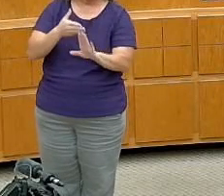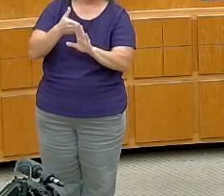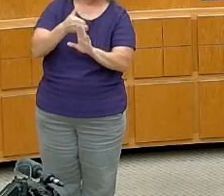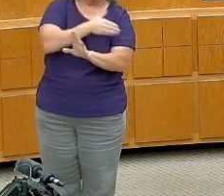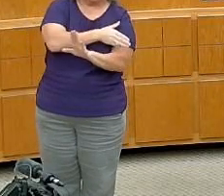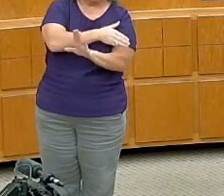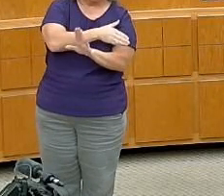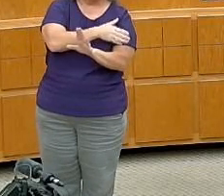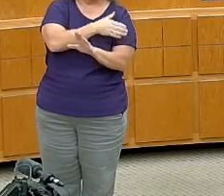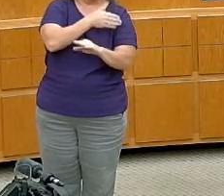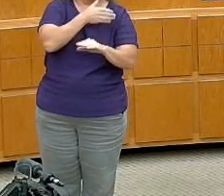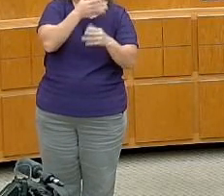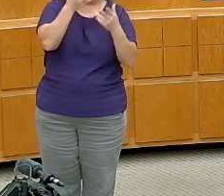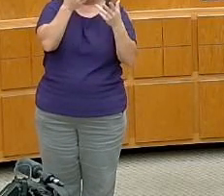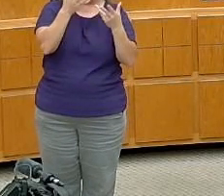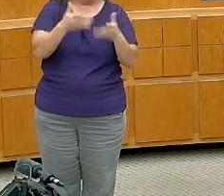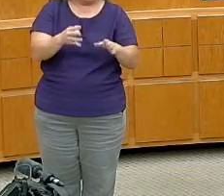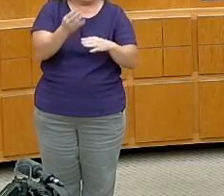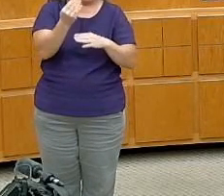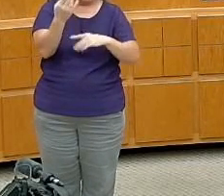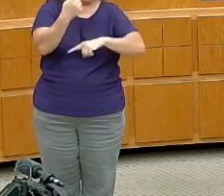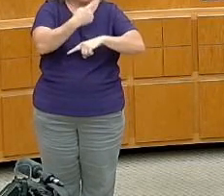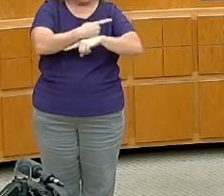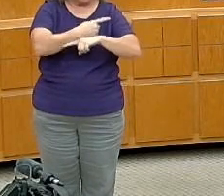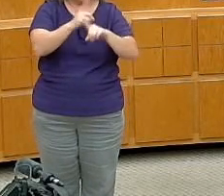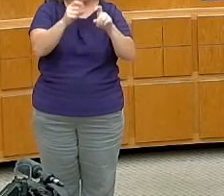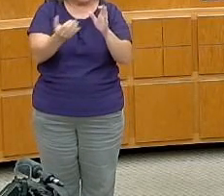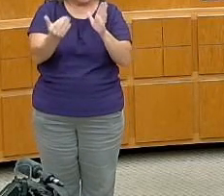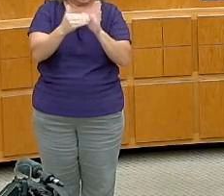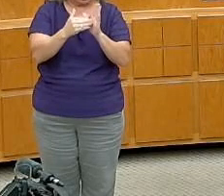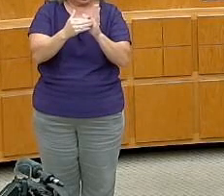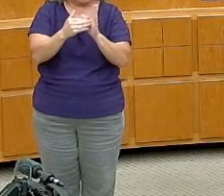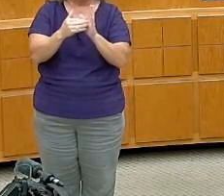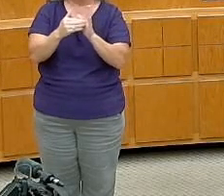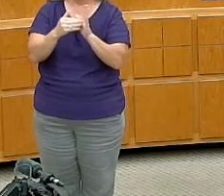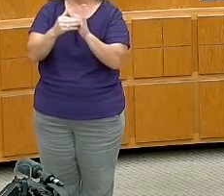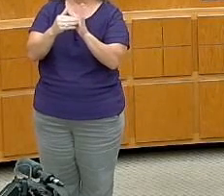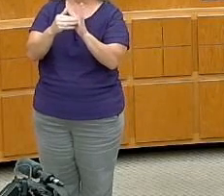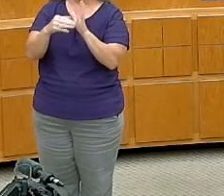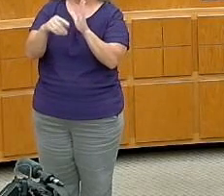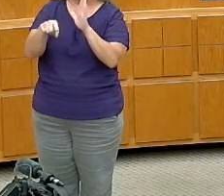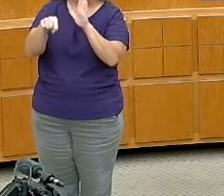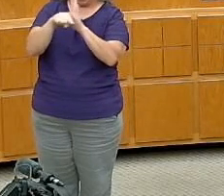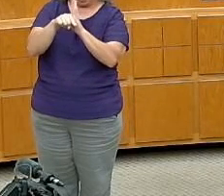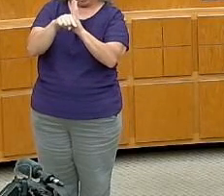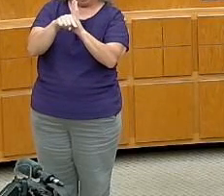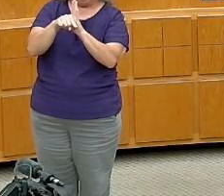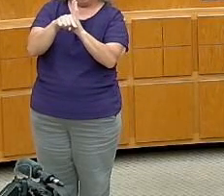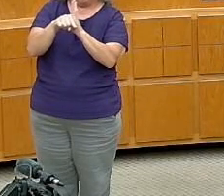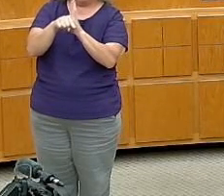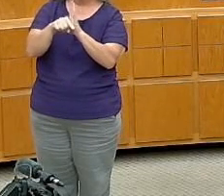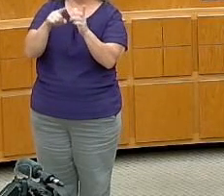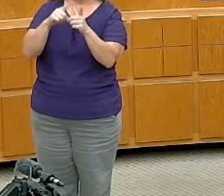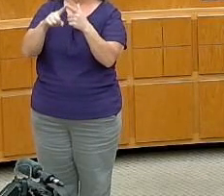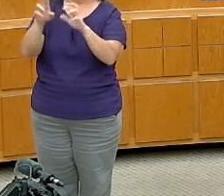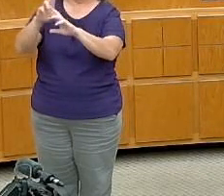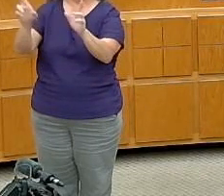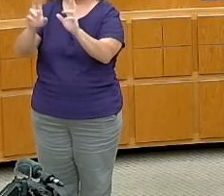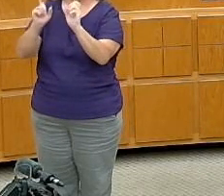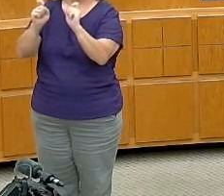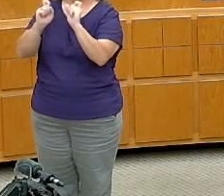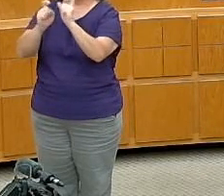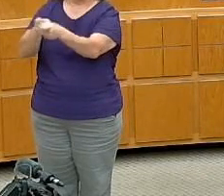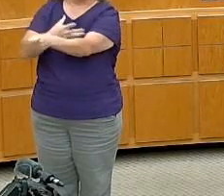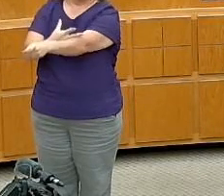the end of 14 days, we test them again, and if it comes back negative, they are ready to donate. And there is one more criteria